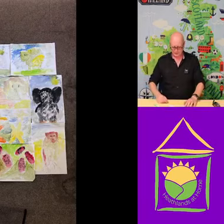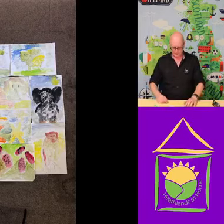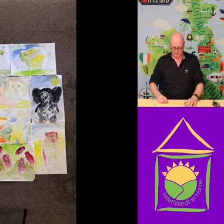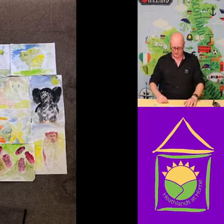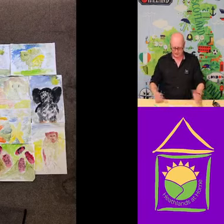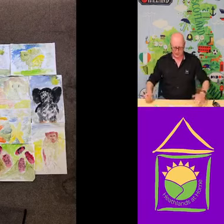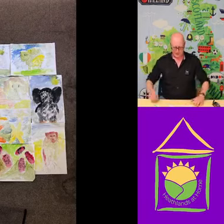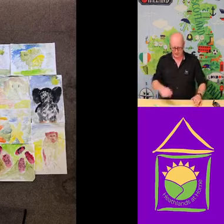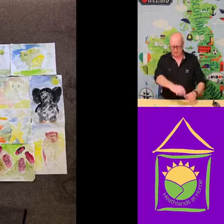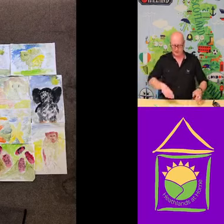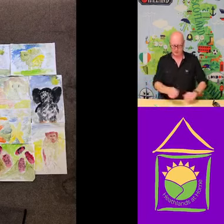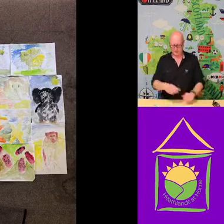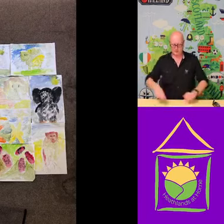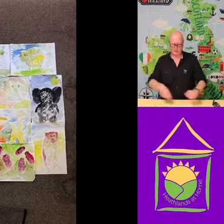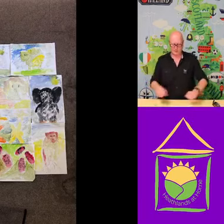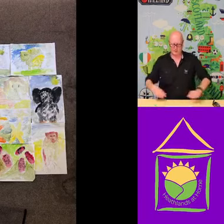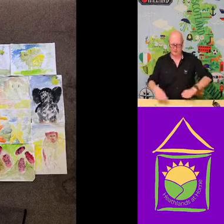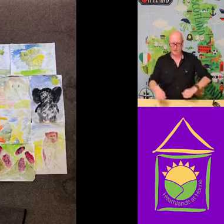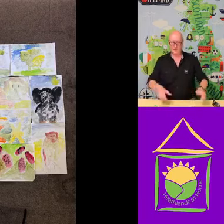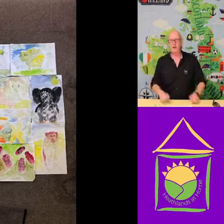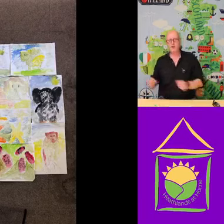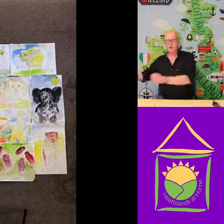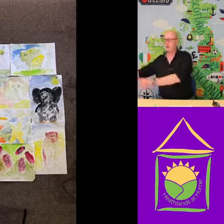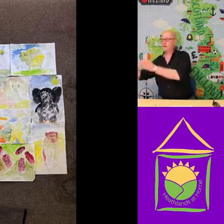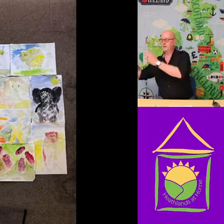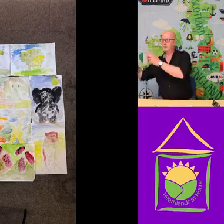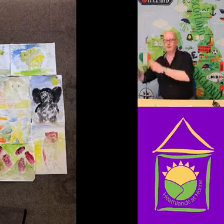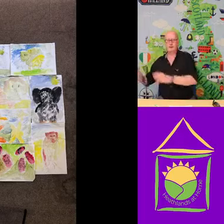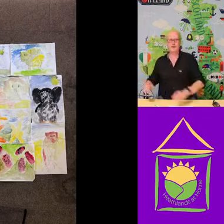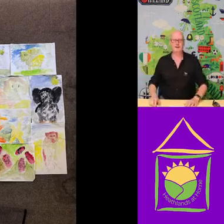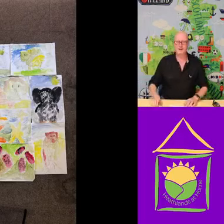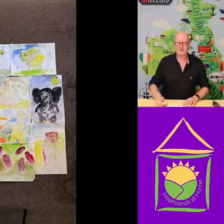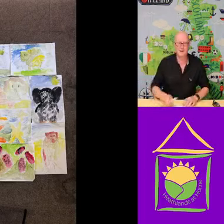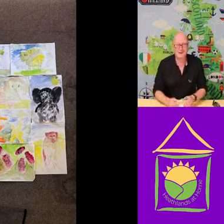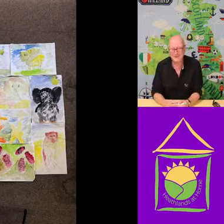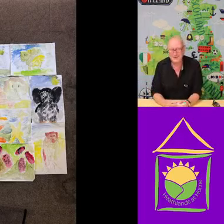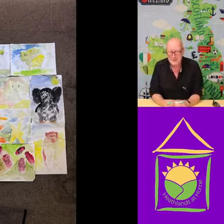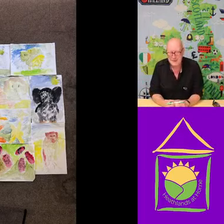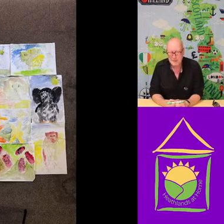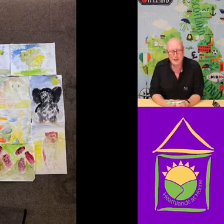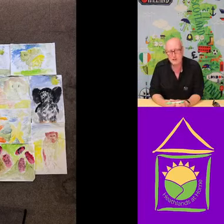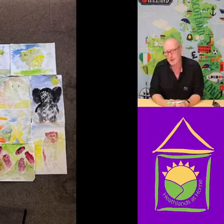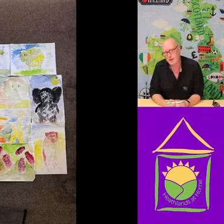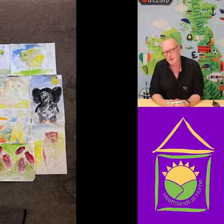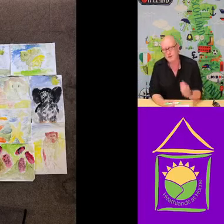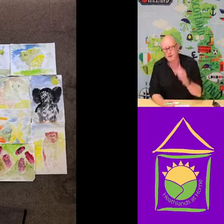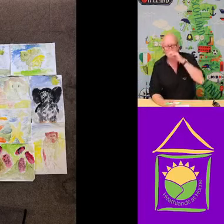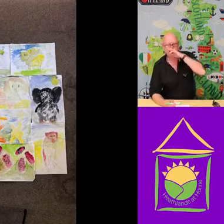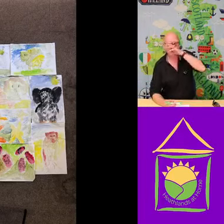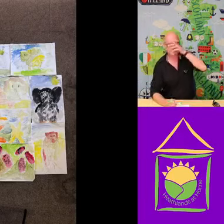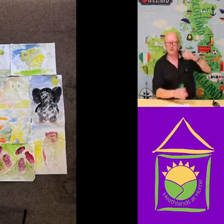bit of paper, and that's 10 euros. Done. You know what I mean? Yeah. But that's so well done, Joy. Absolutely